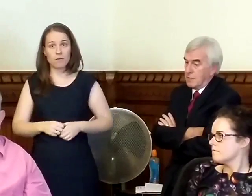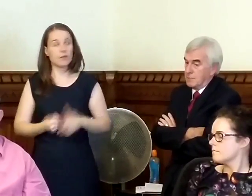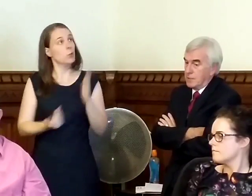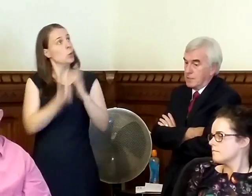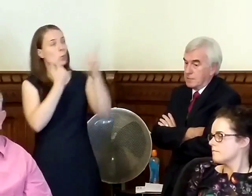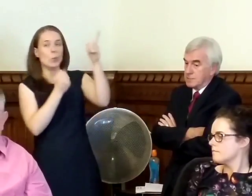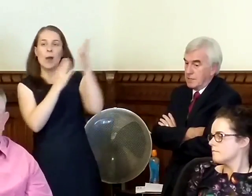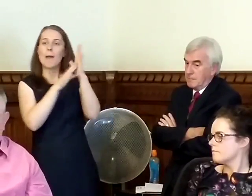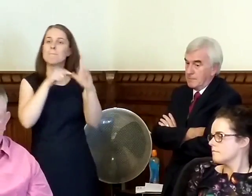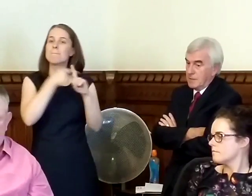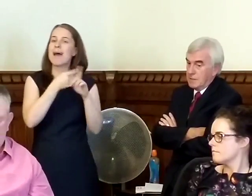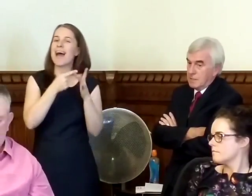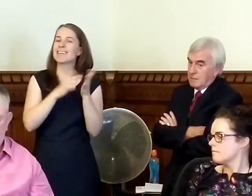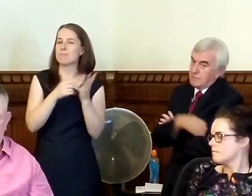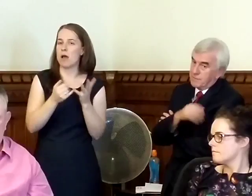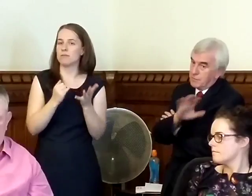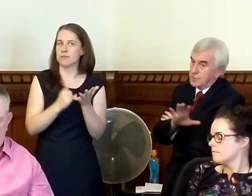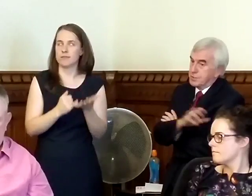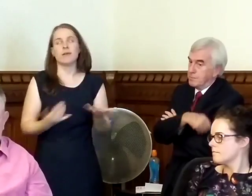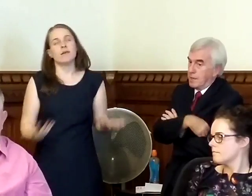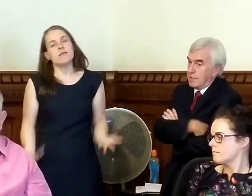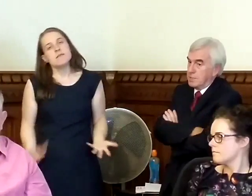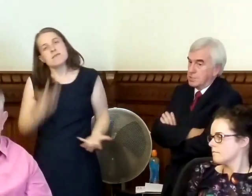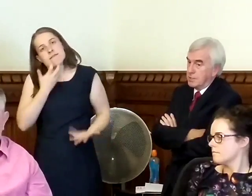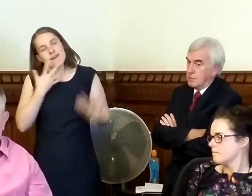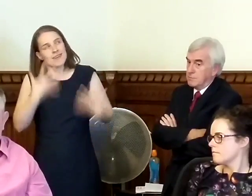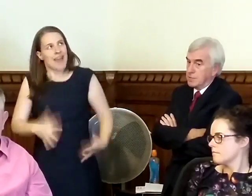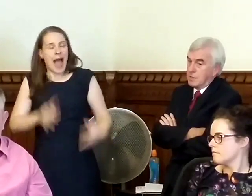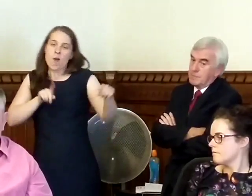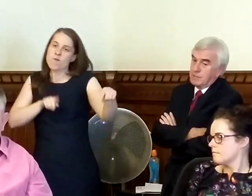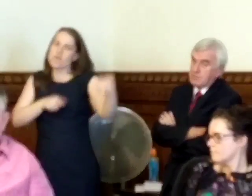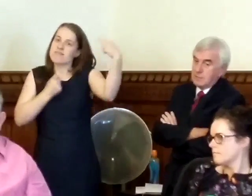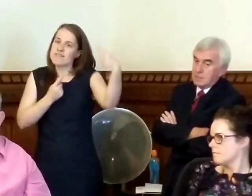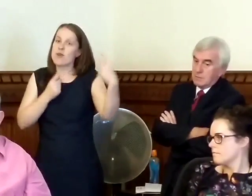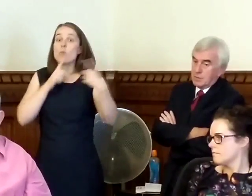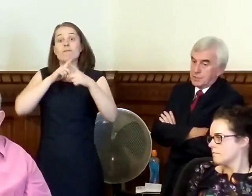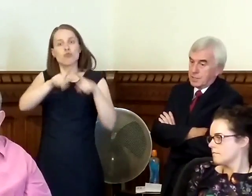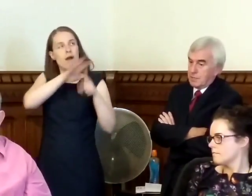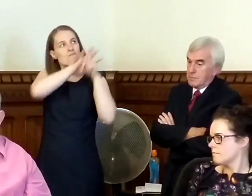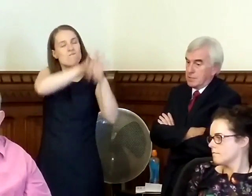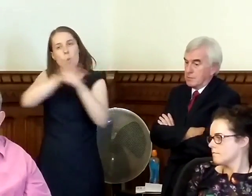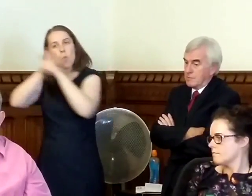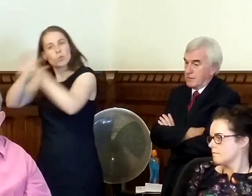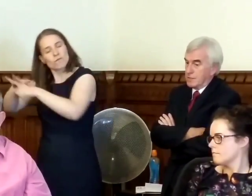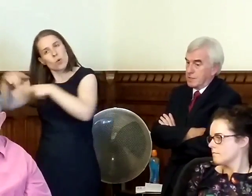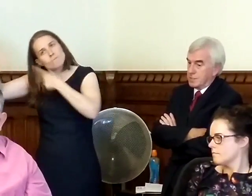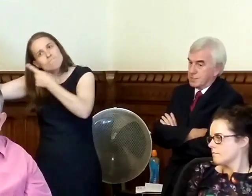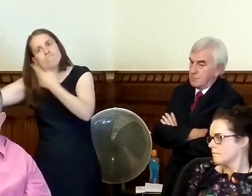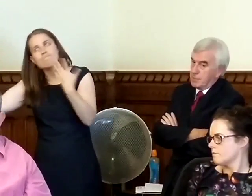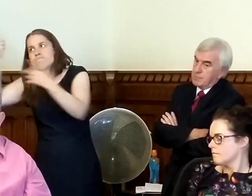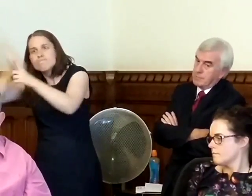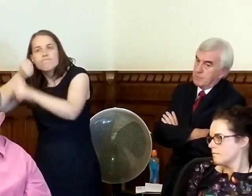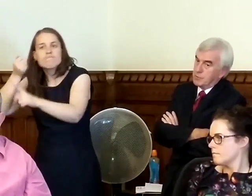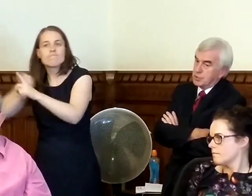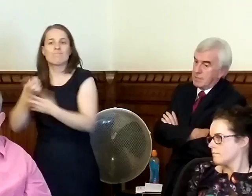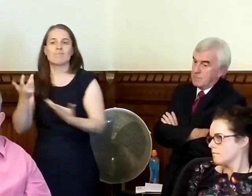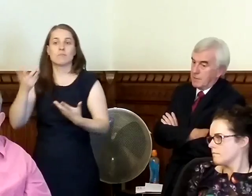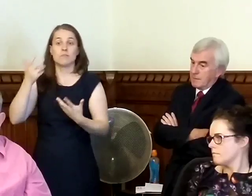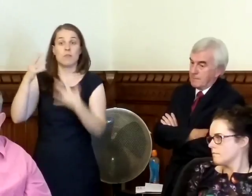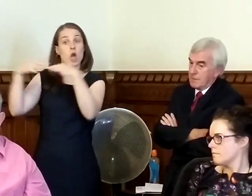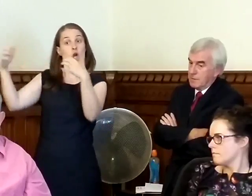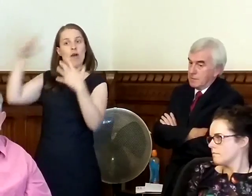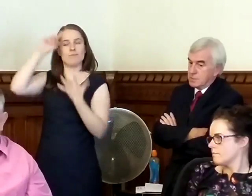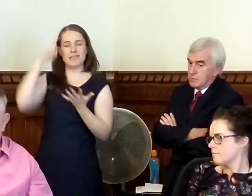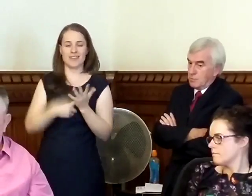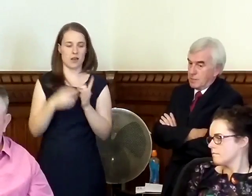Maximus took it over, and now we're campaigning against them. And we've forced them back each time. The government wanted to come in with further cuts to PIP, and we've pushed